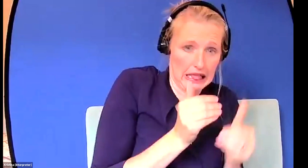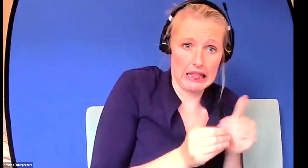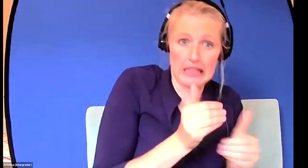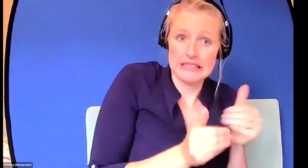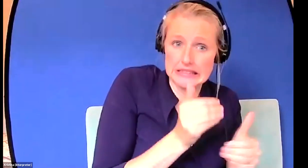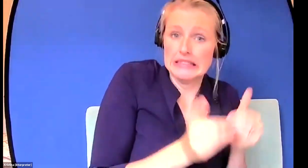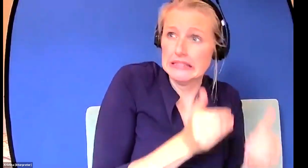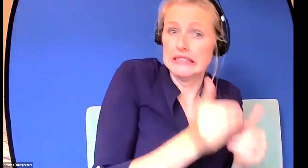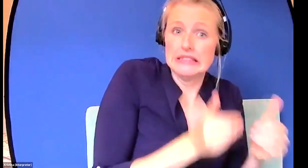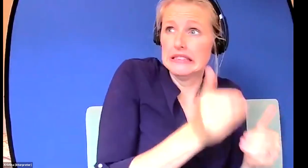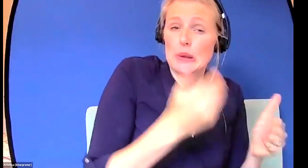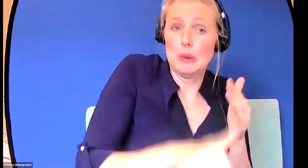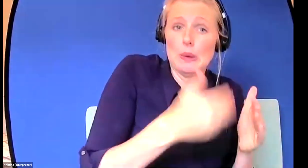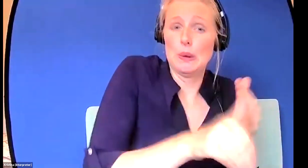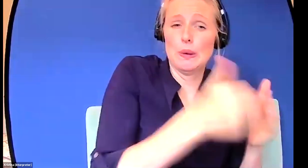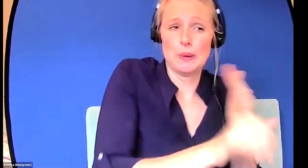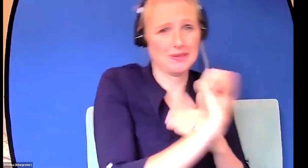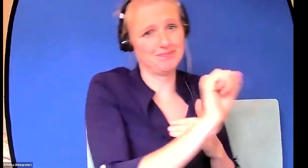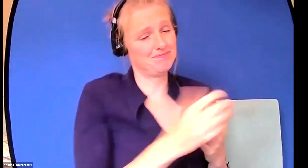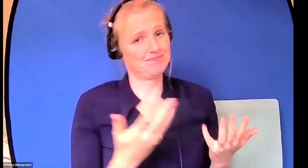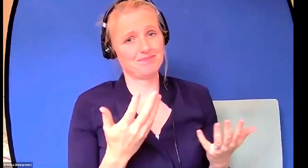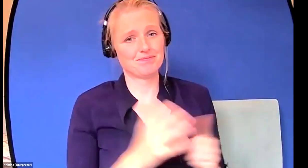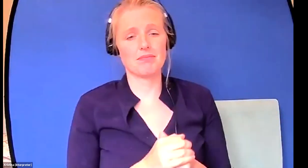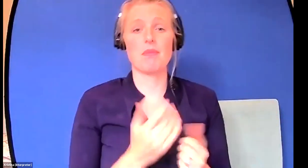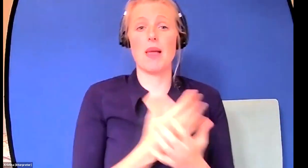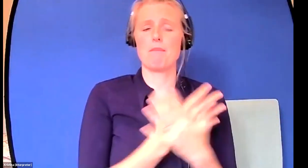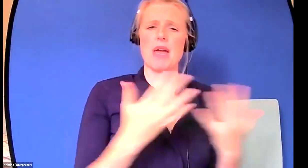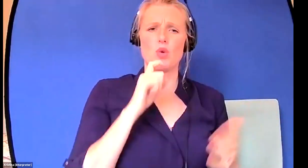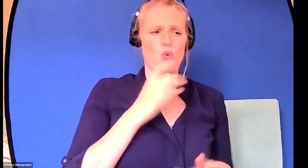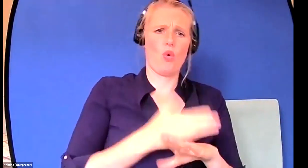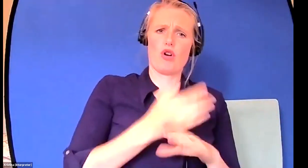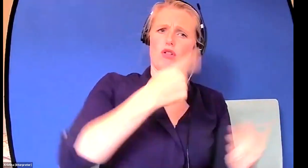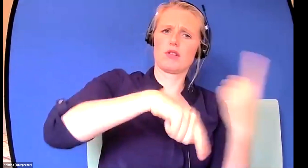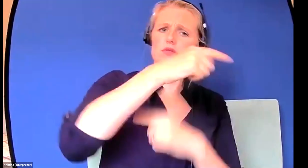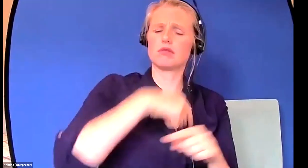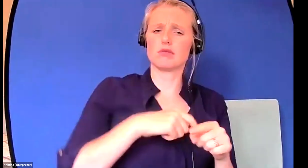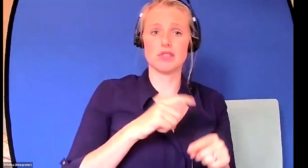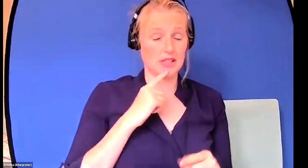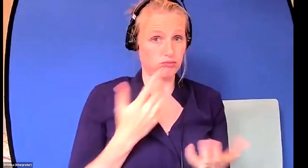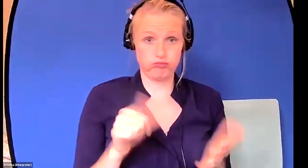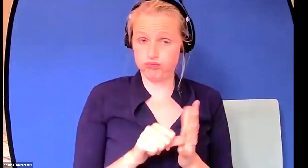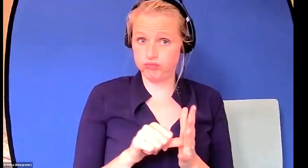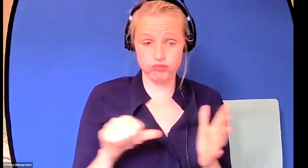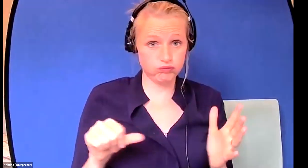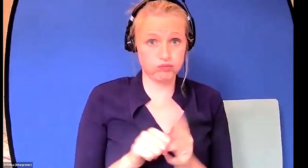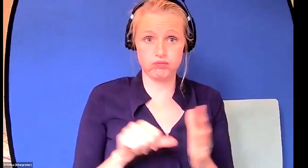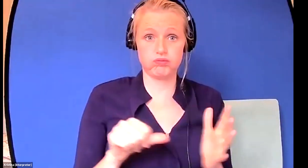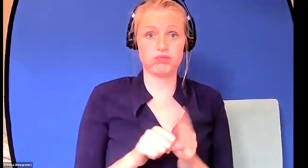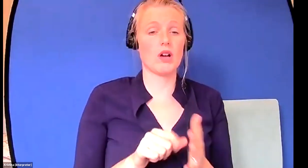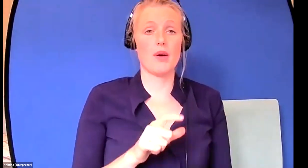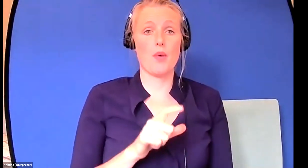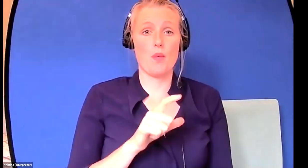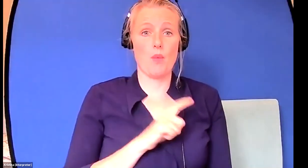And as I've written about and been writing about recently, many workers have already spoken about the difficulties and the traumas inflicted by their sudden